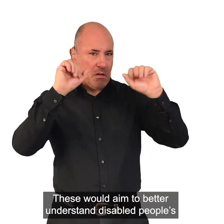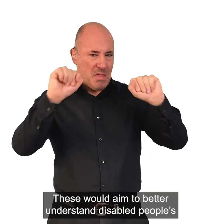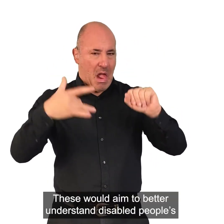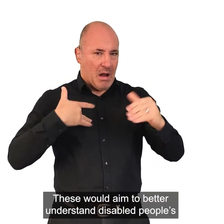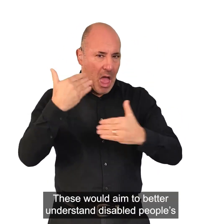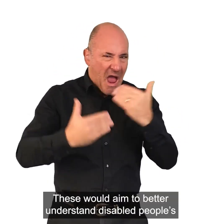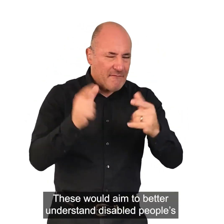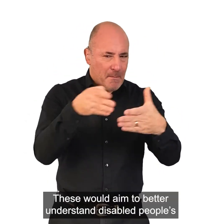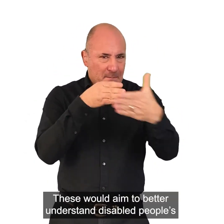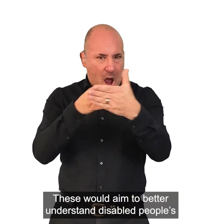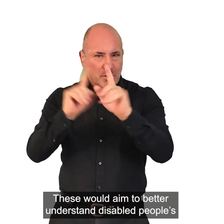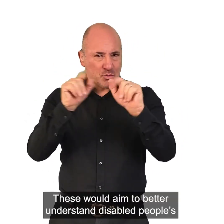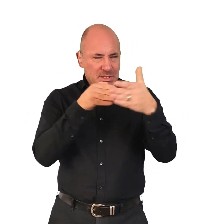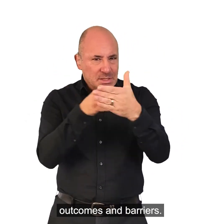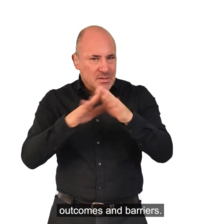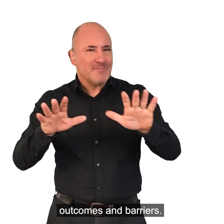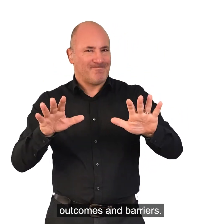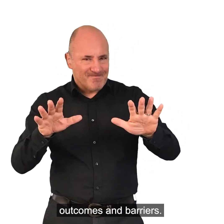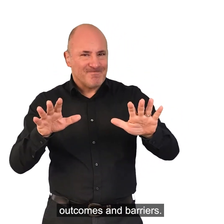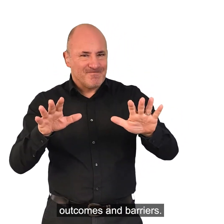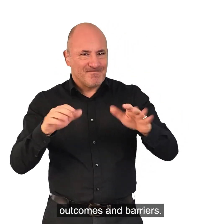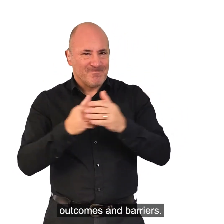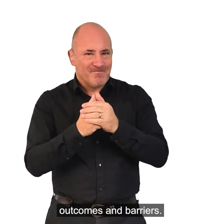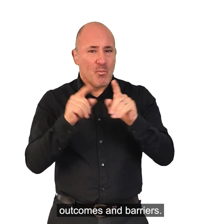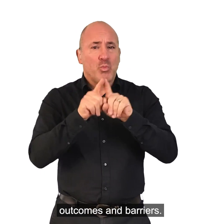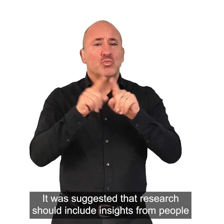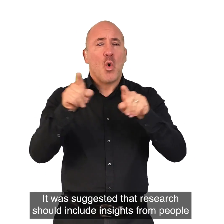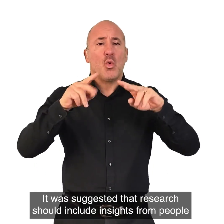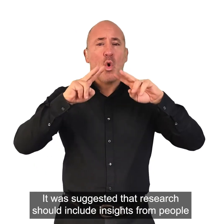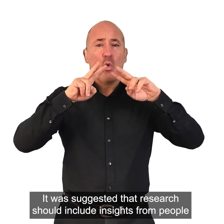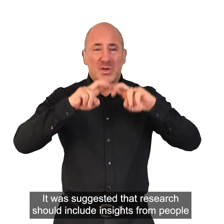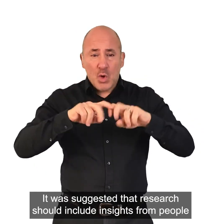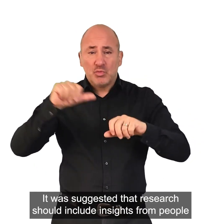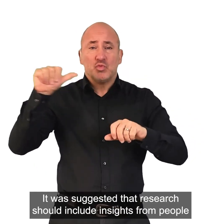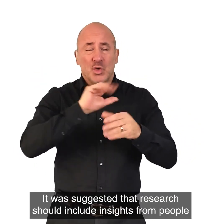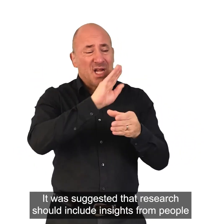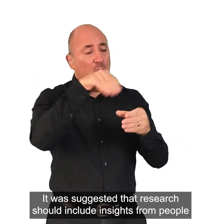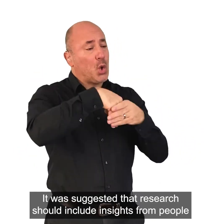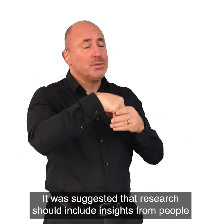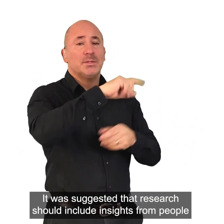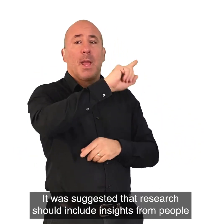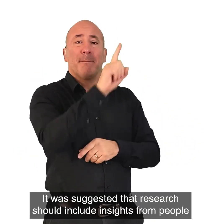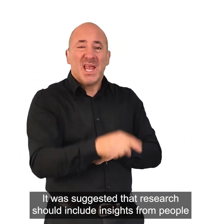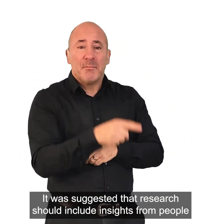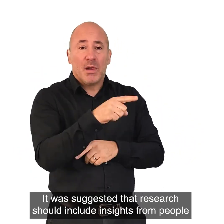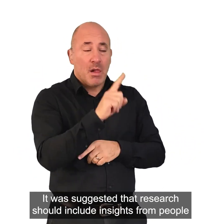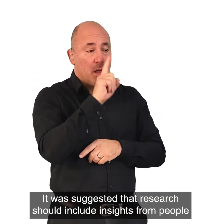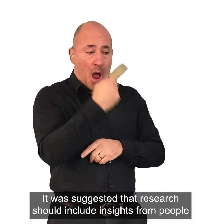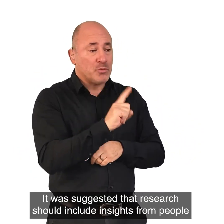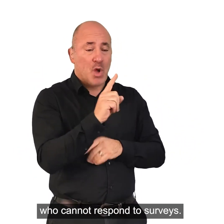These would aim to better understand disabled people's outcomes and barriers. It was suggested that research should include insights from